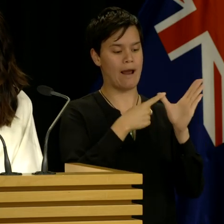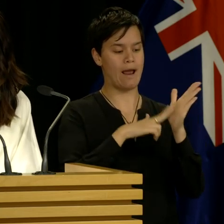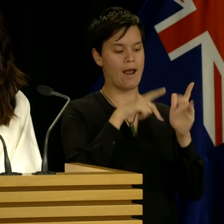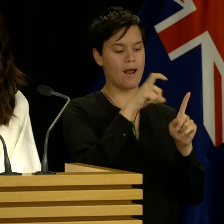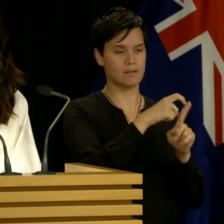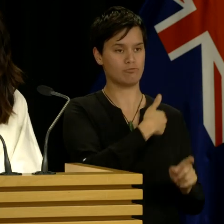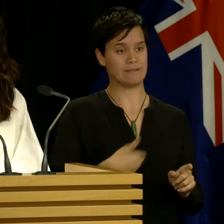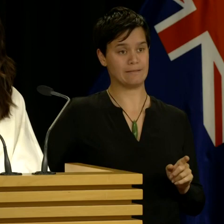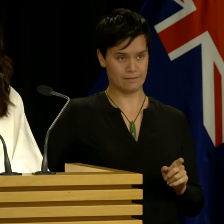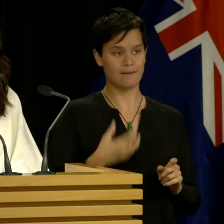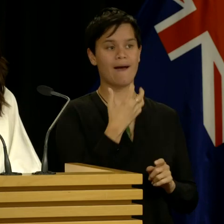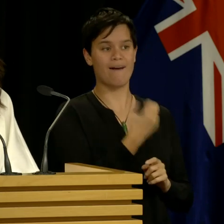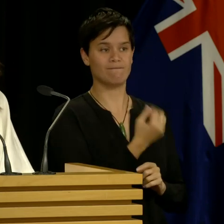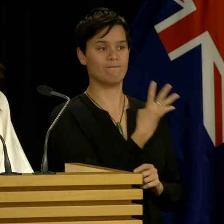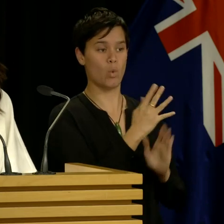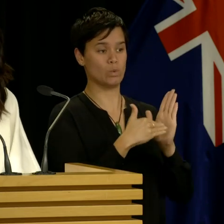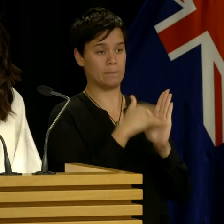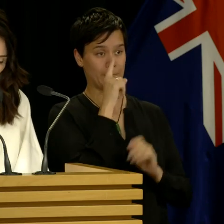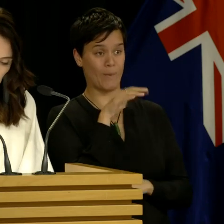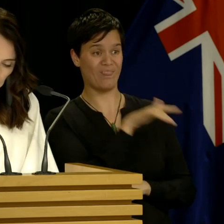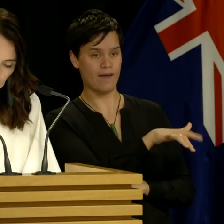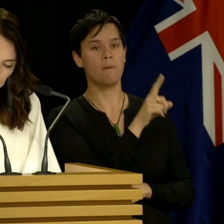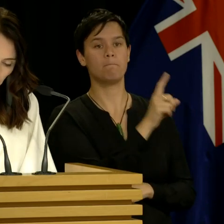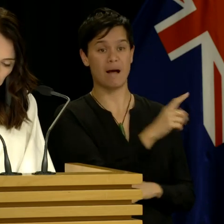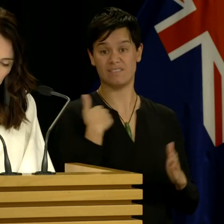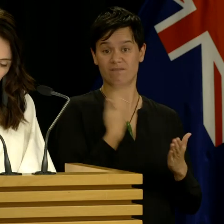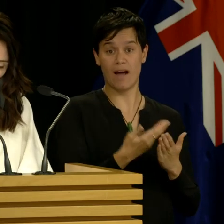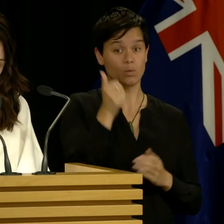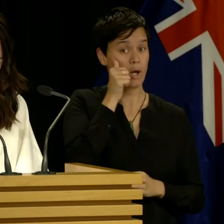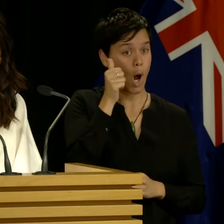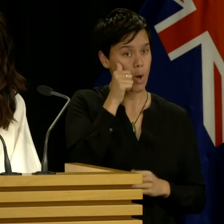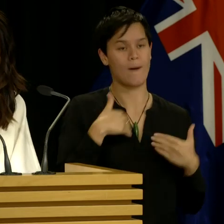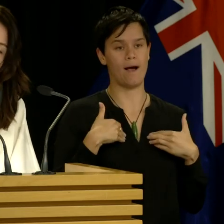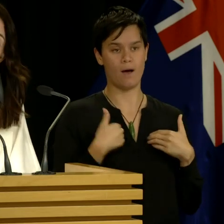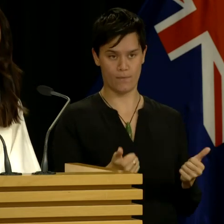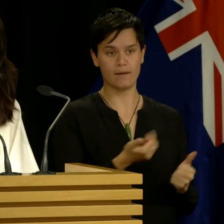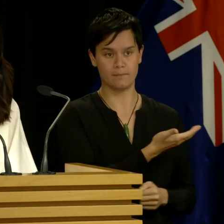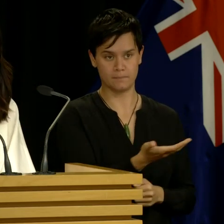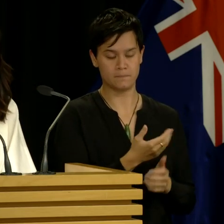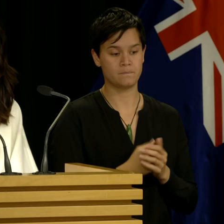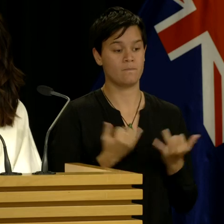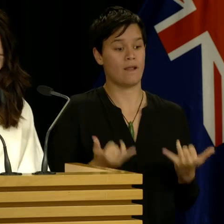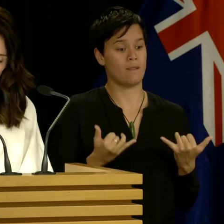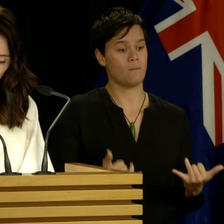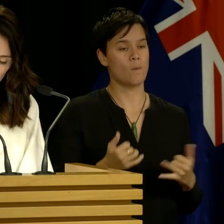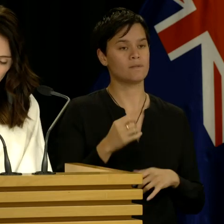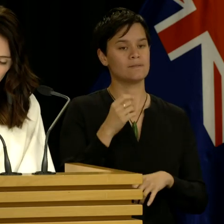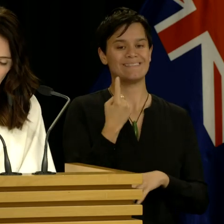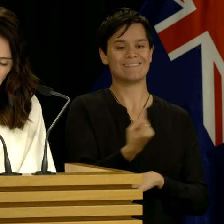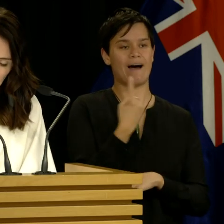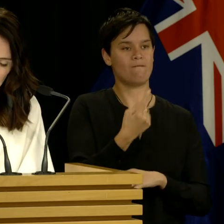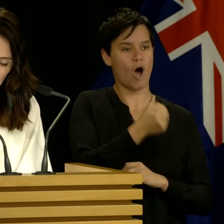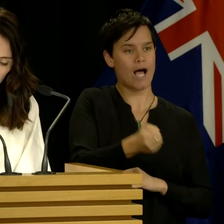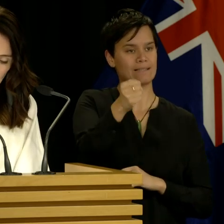any health concerns around these New Zealanders. Currently, there are over 2,000 people in